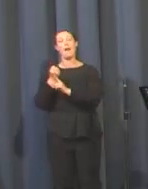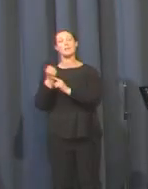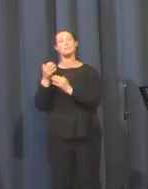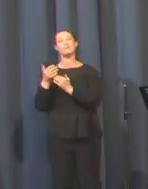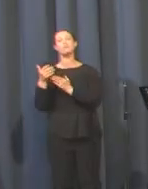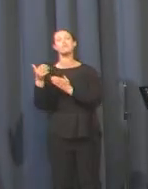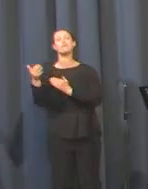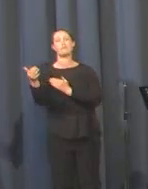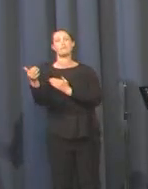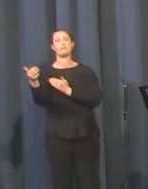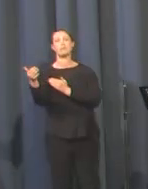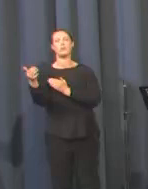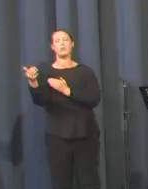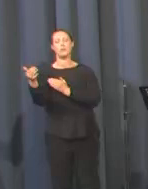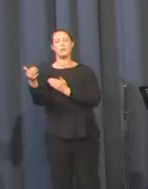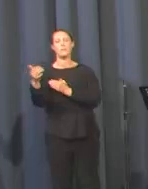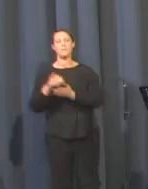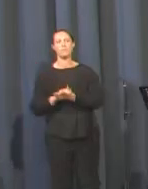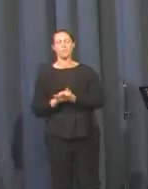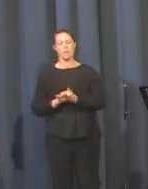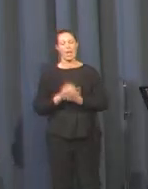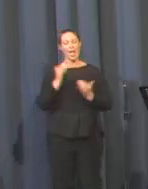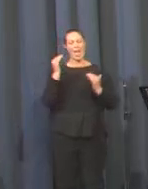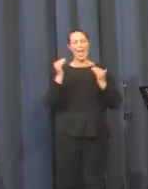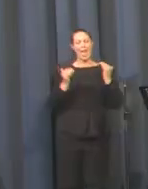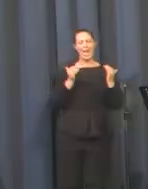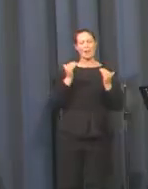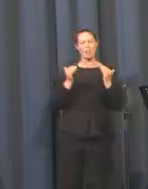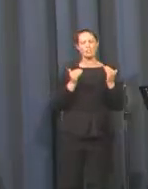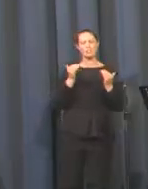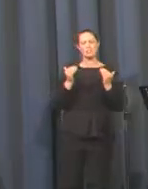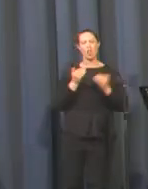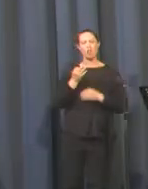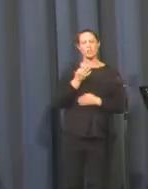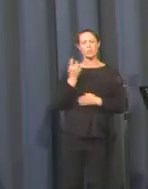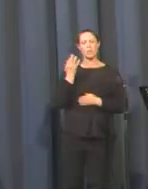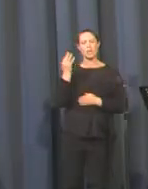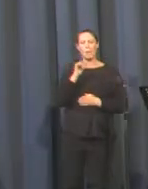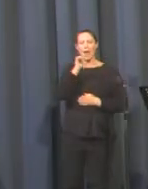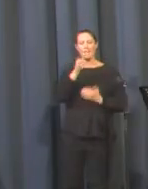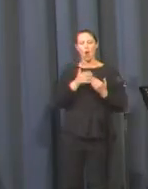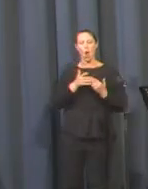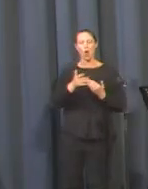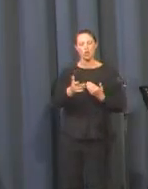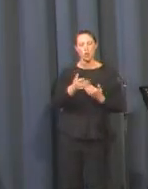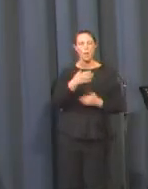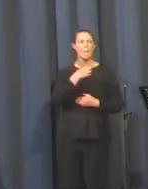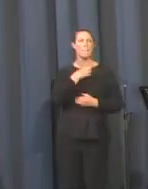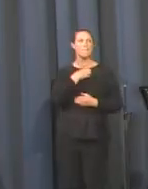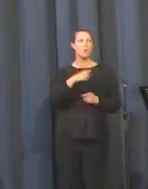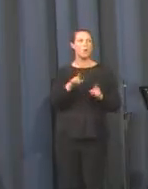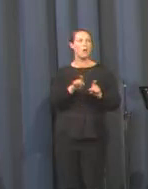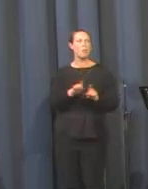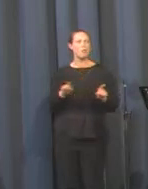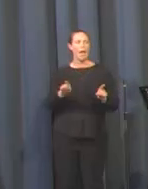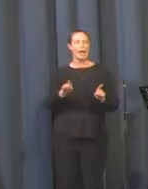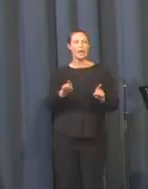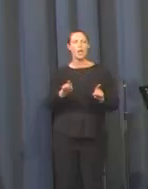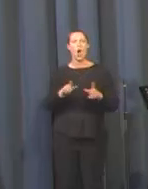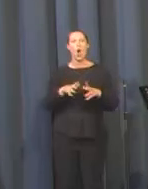points in their development. Versus adults, the risks we think about with a long-term risk are things like